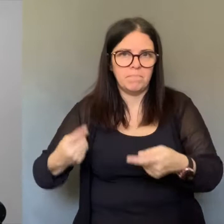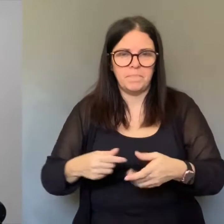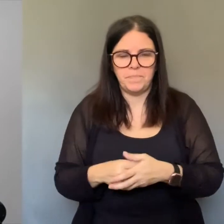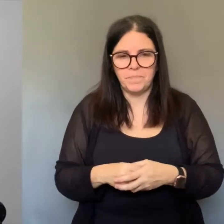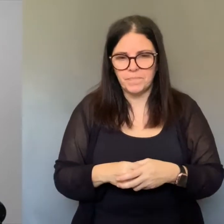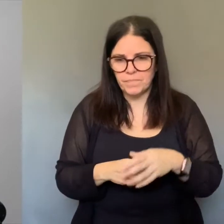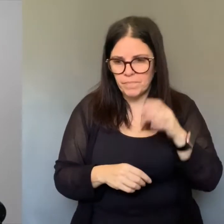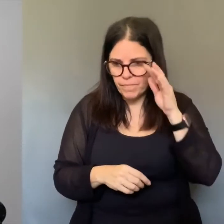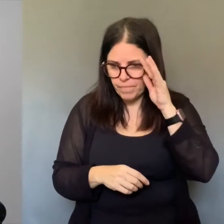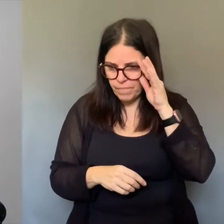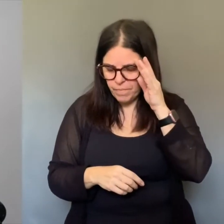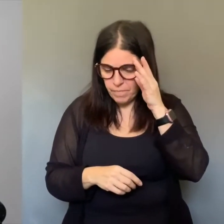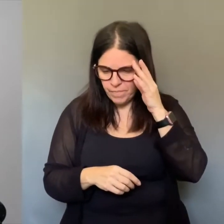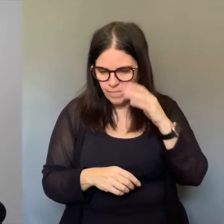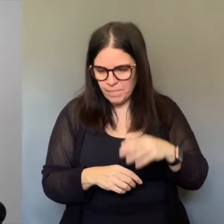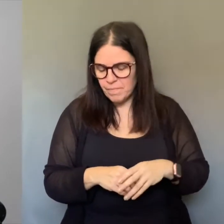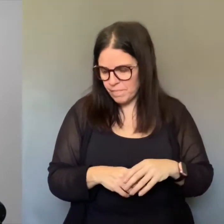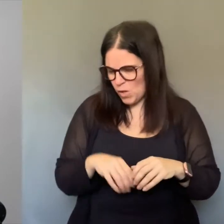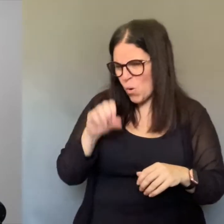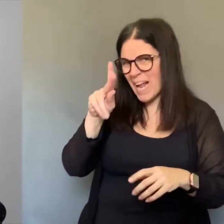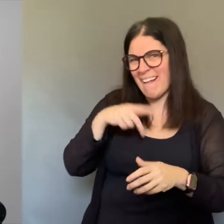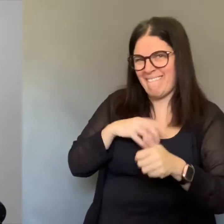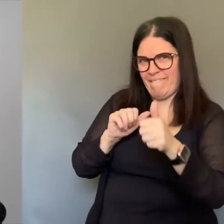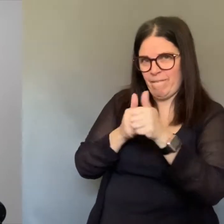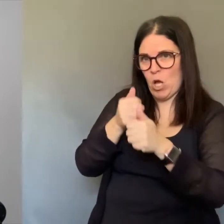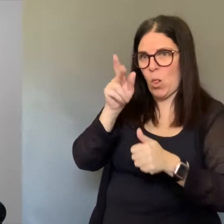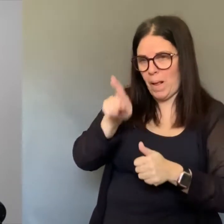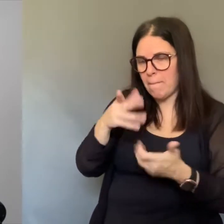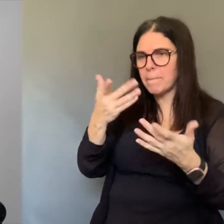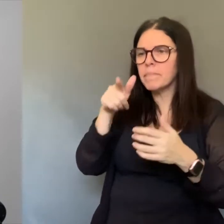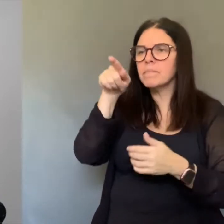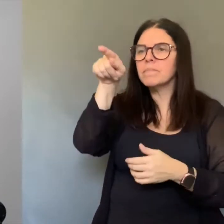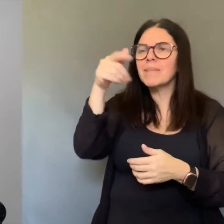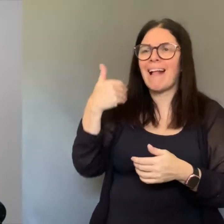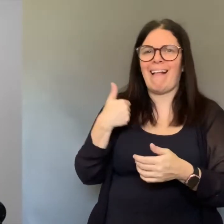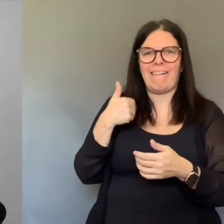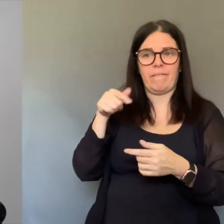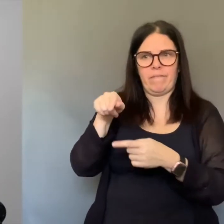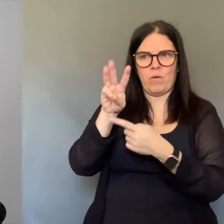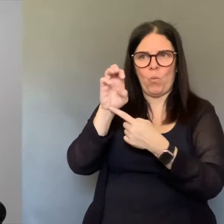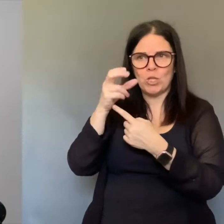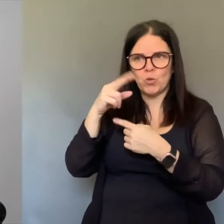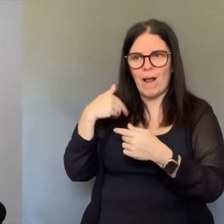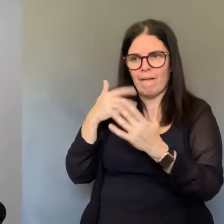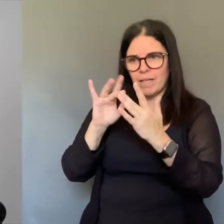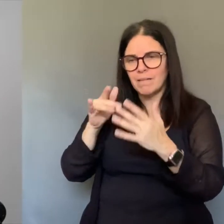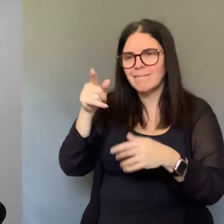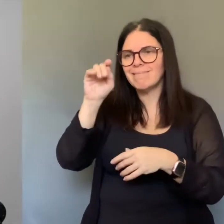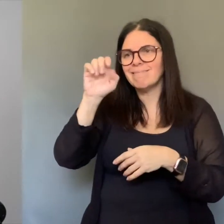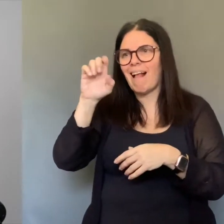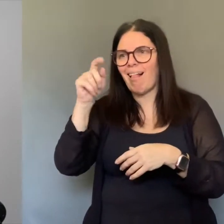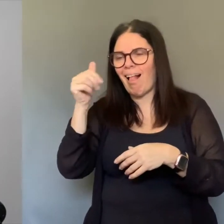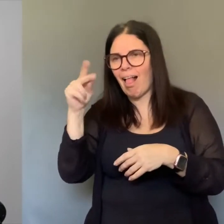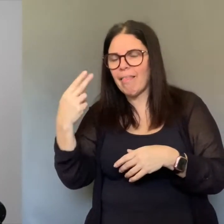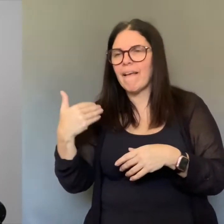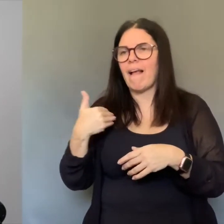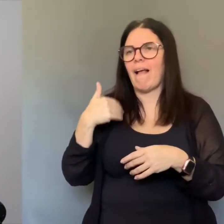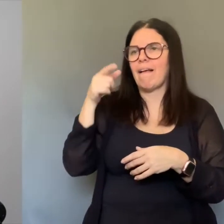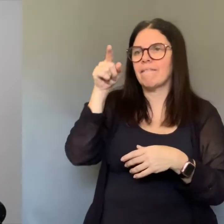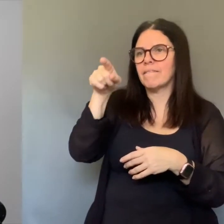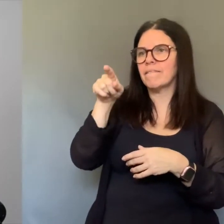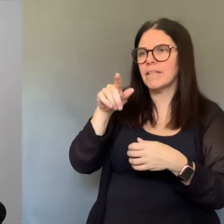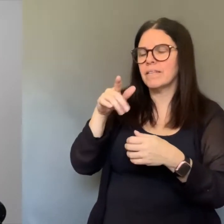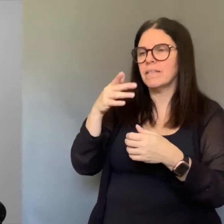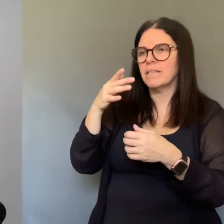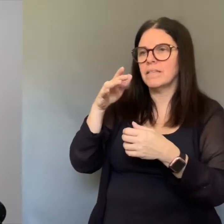Okay, so just a quick follow-up then. If somebody fills out that online questionnaire, and it's not just the health unit, the provincial government has one as well